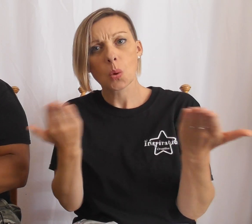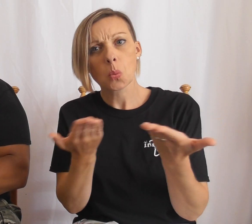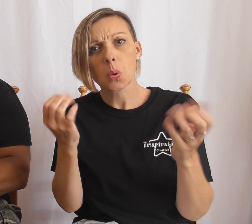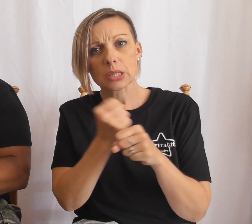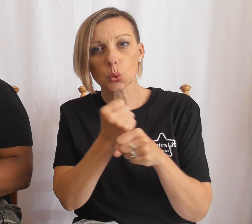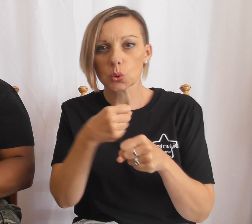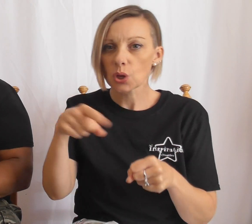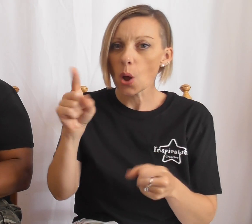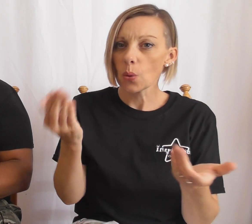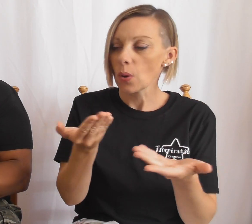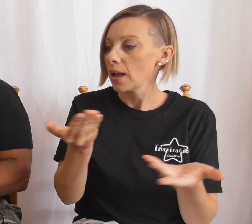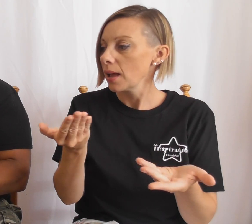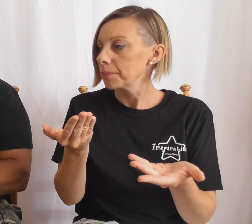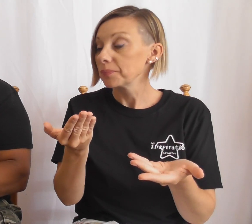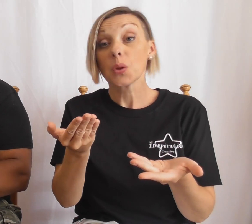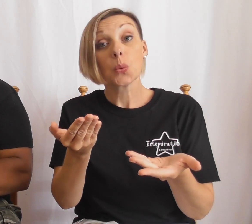Oh, he's going shopping.